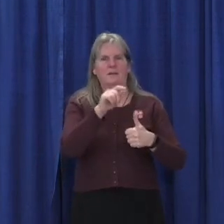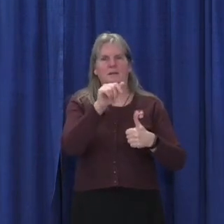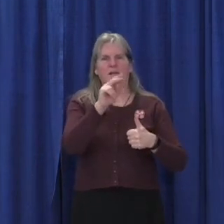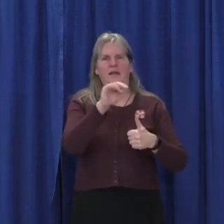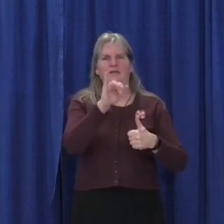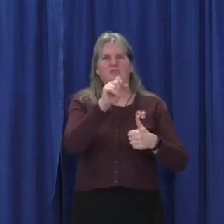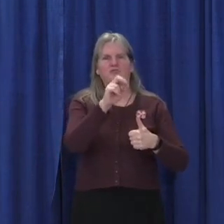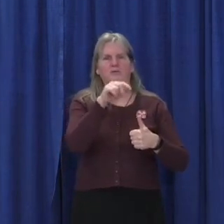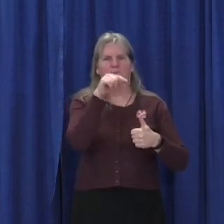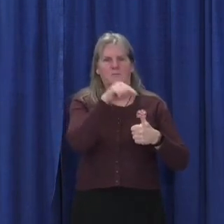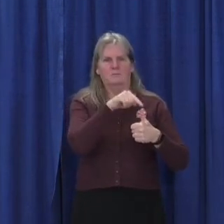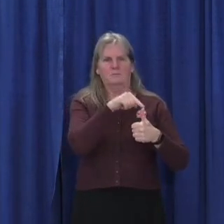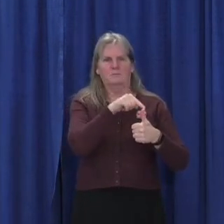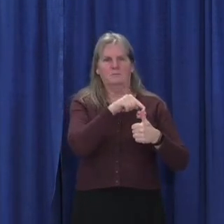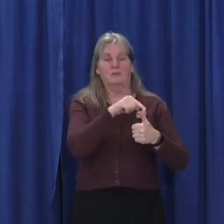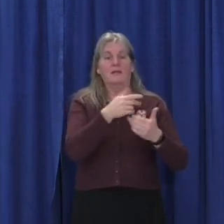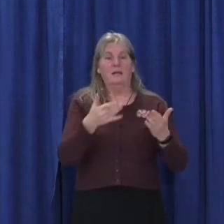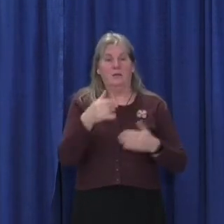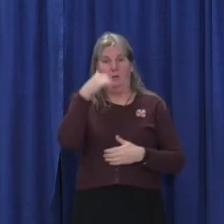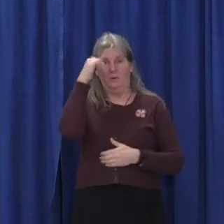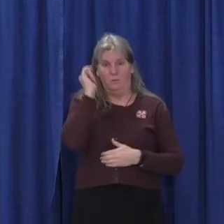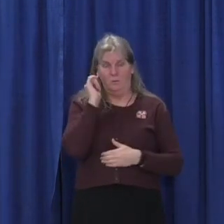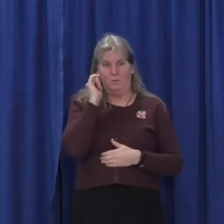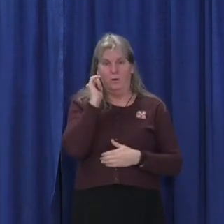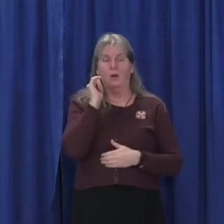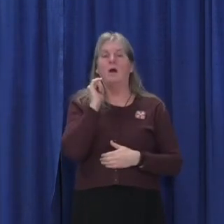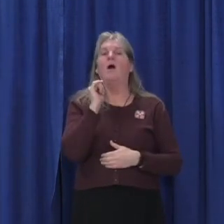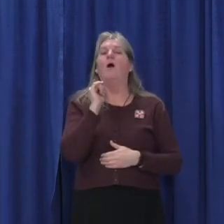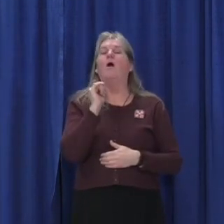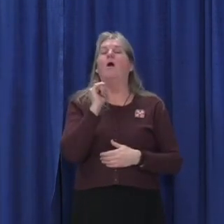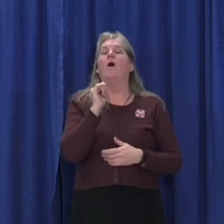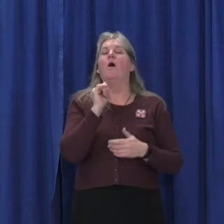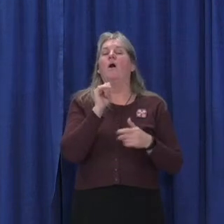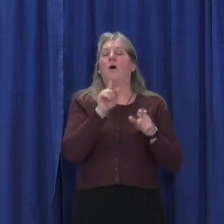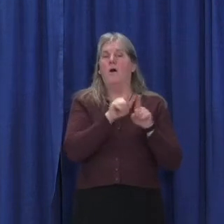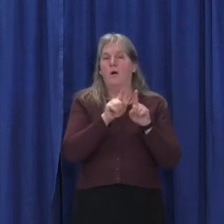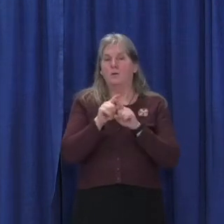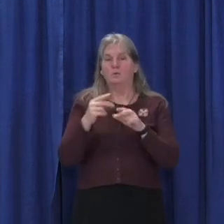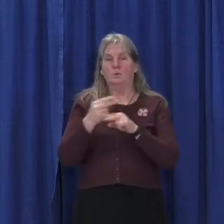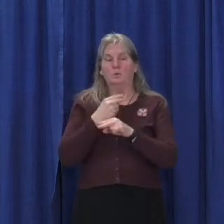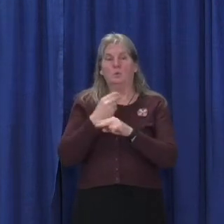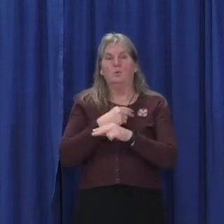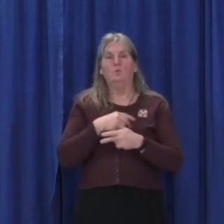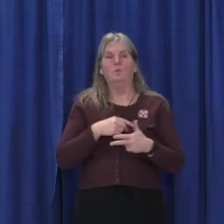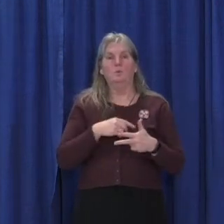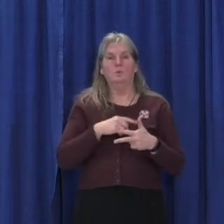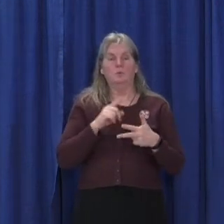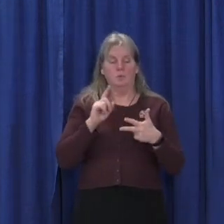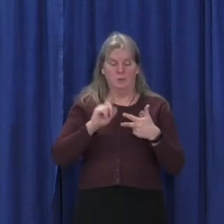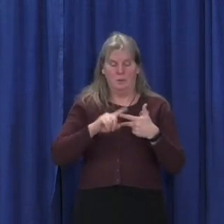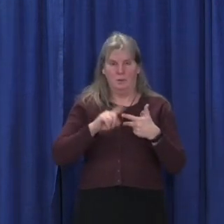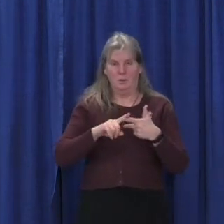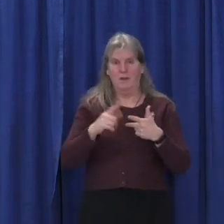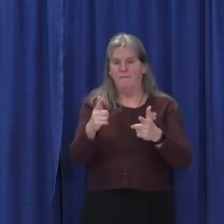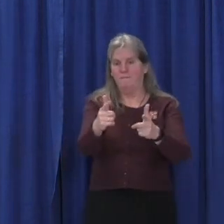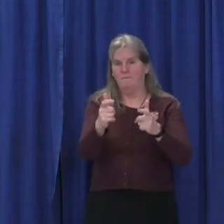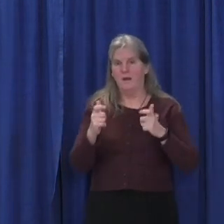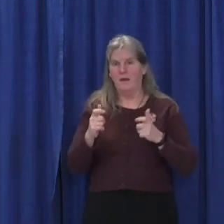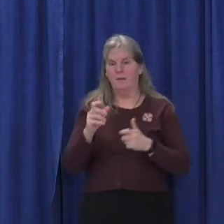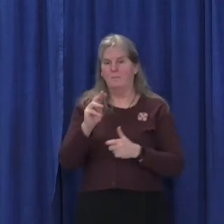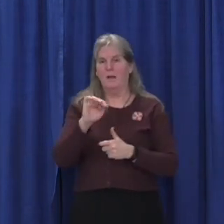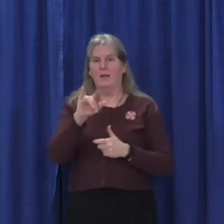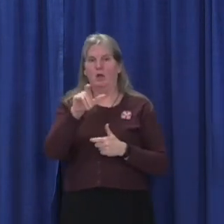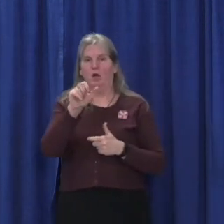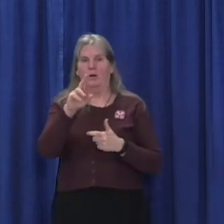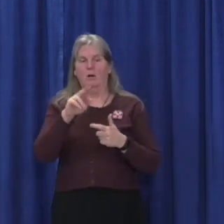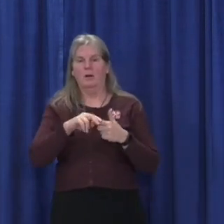This is important because in territory we also use, as is used in many jurisdictions across Canada, rapid molecular tests, or the ID